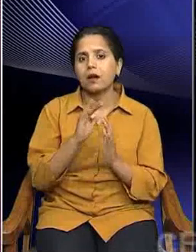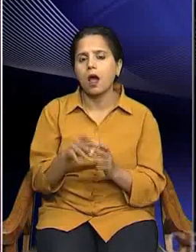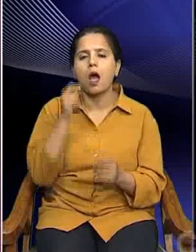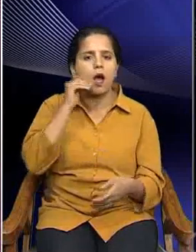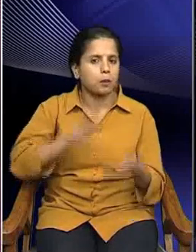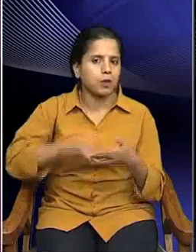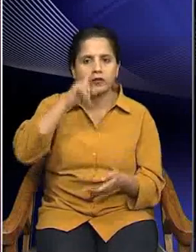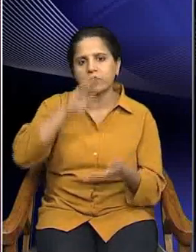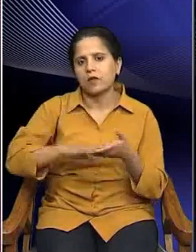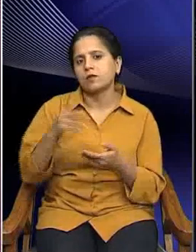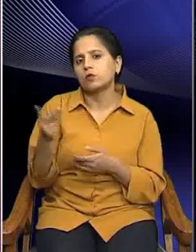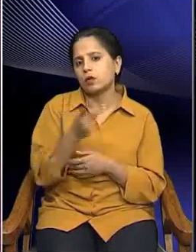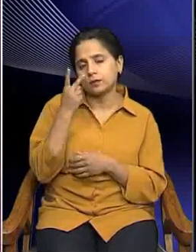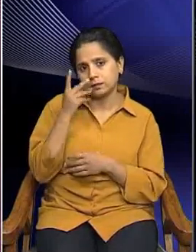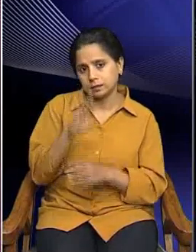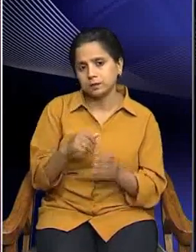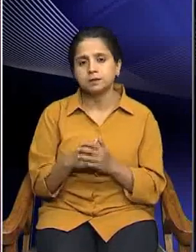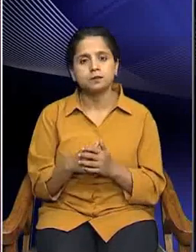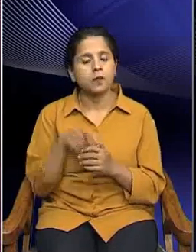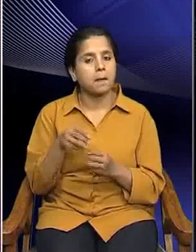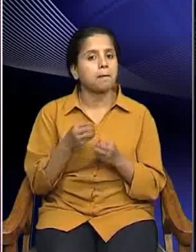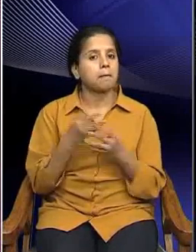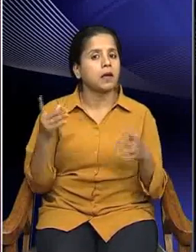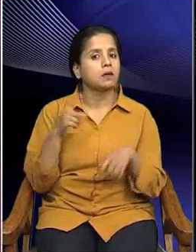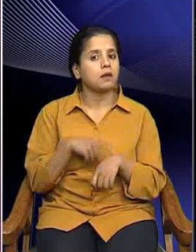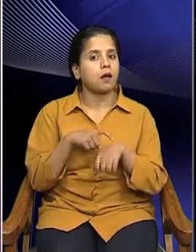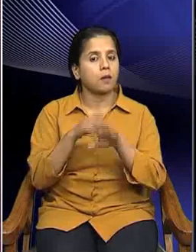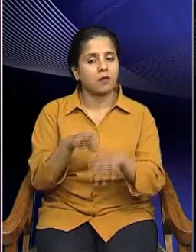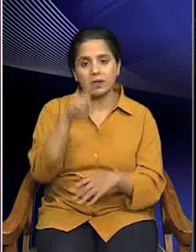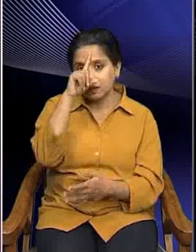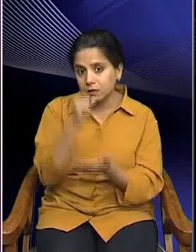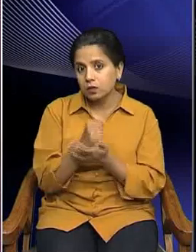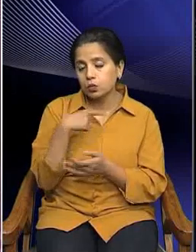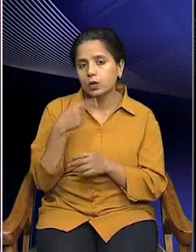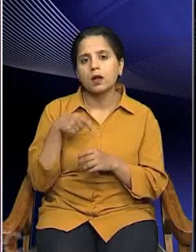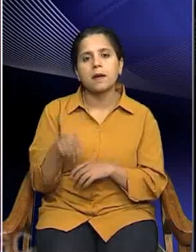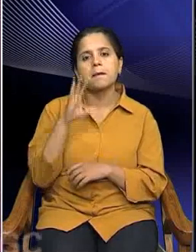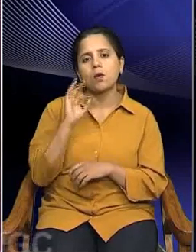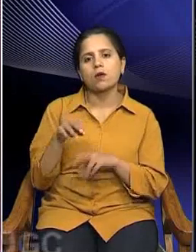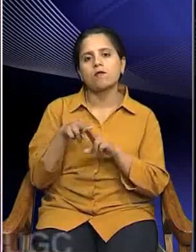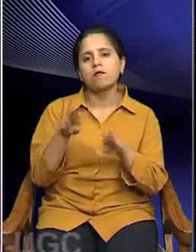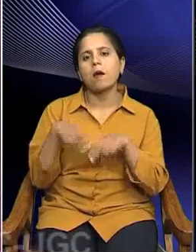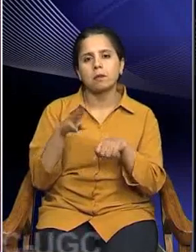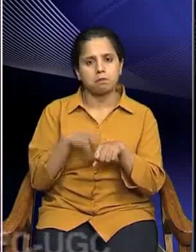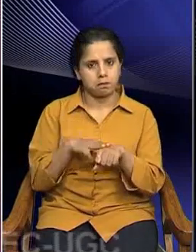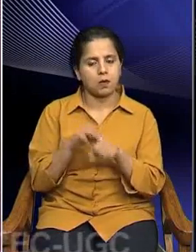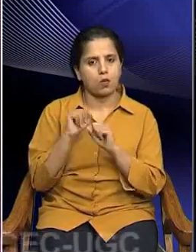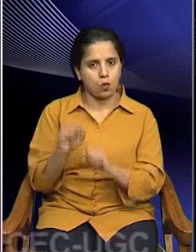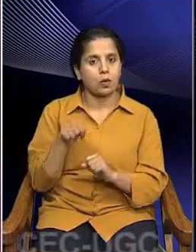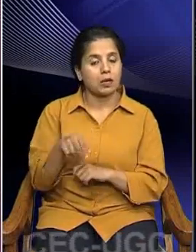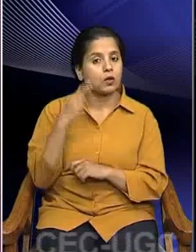and wife. Rather, it is a many times decision of the important family members. And so therefore, from